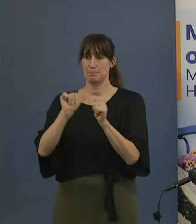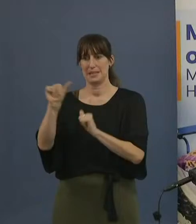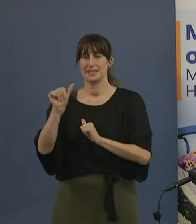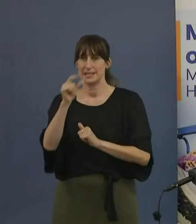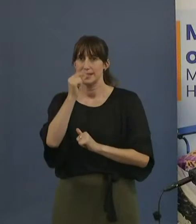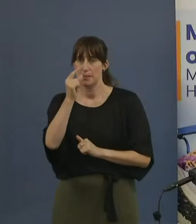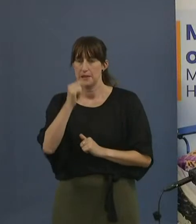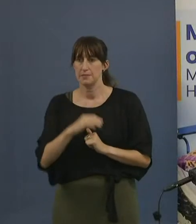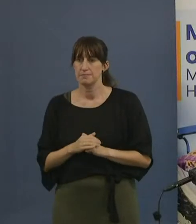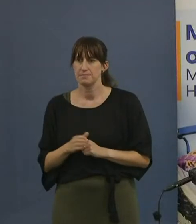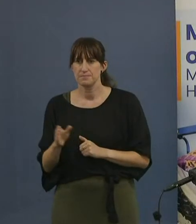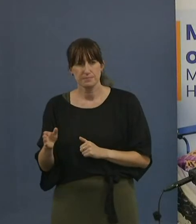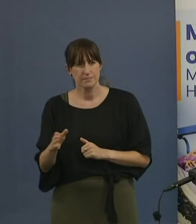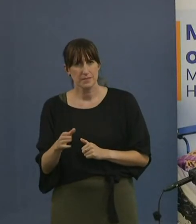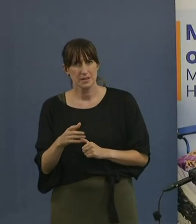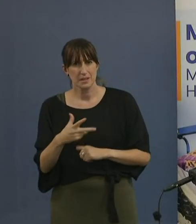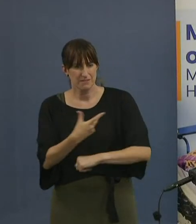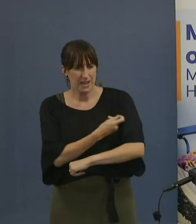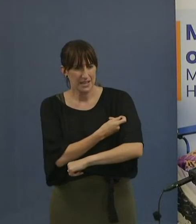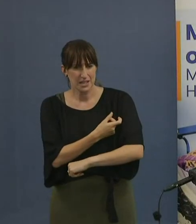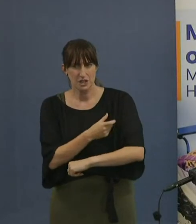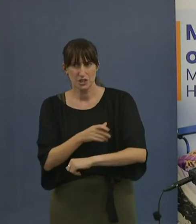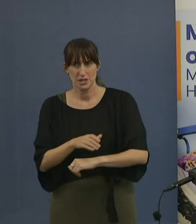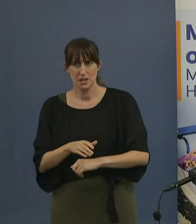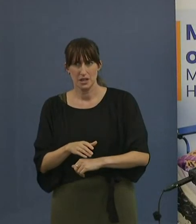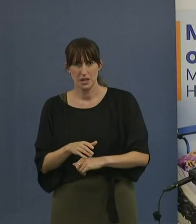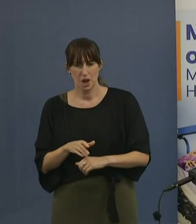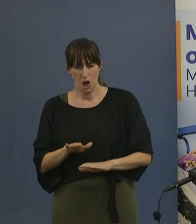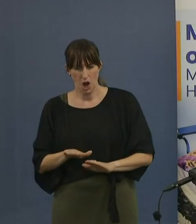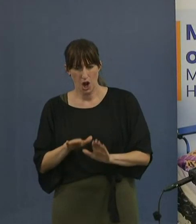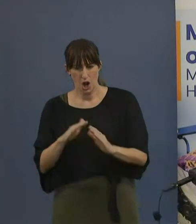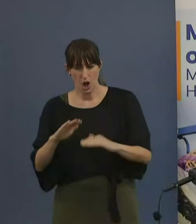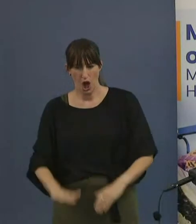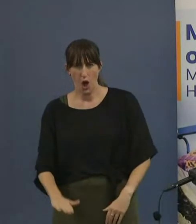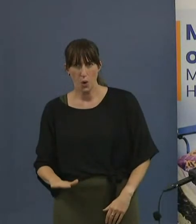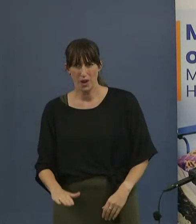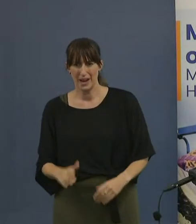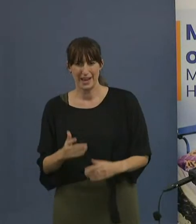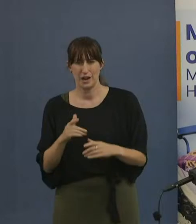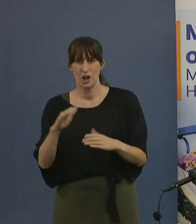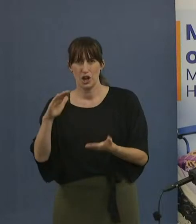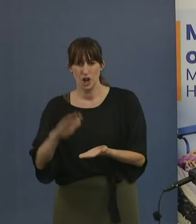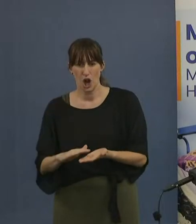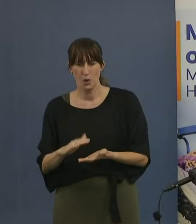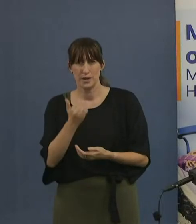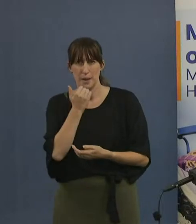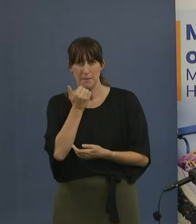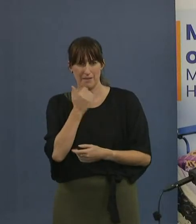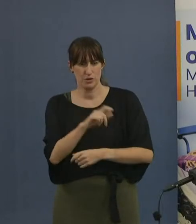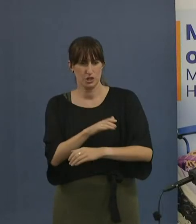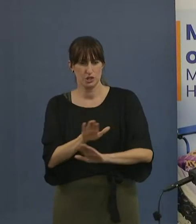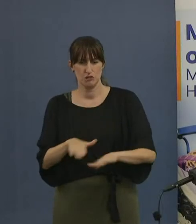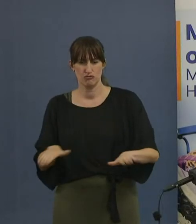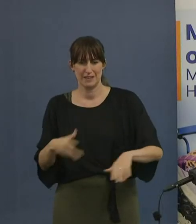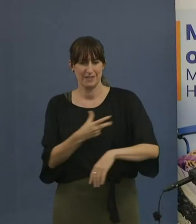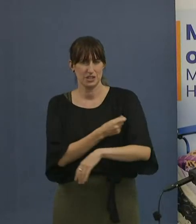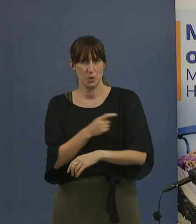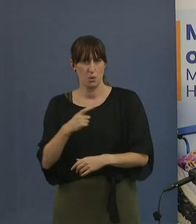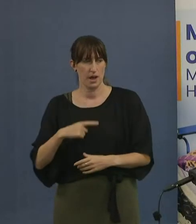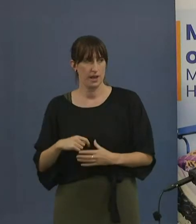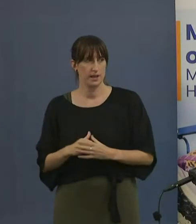Sorry. Why is it so low? What's Sorry. the reasonings behind childhood immunisation? With